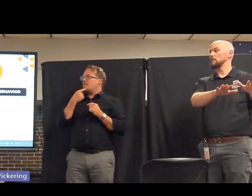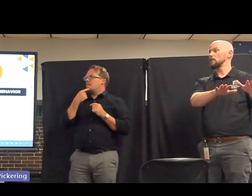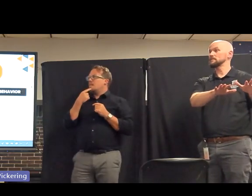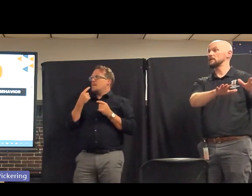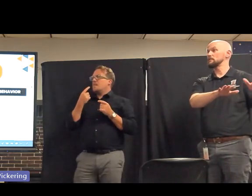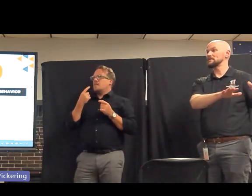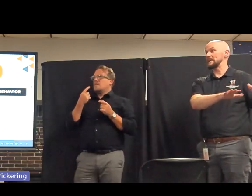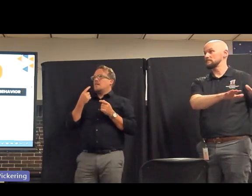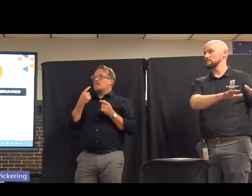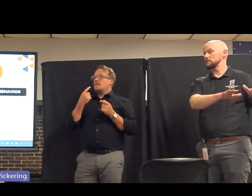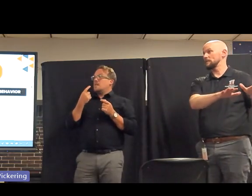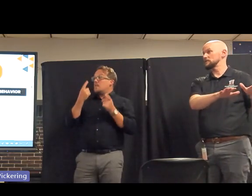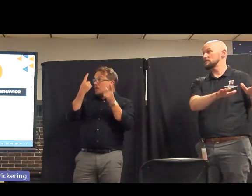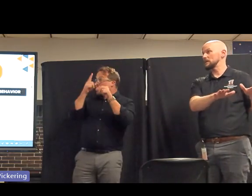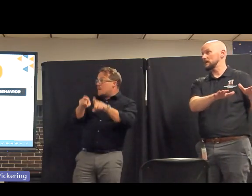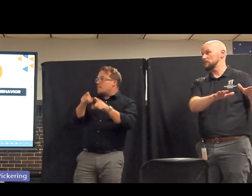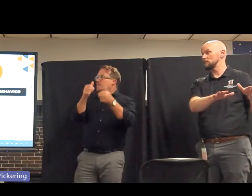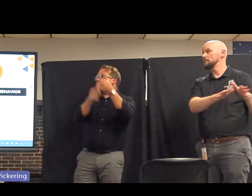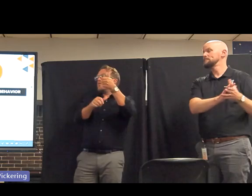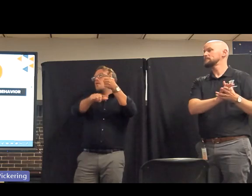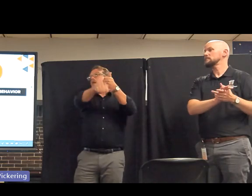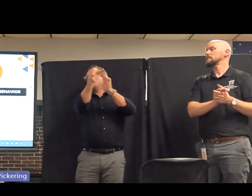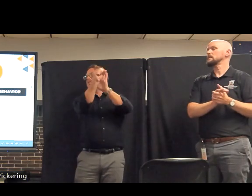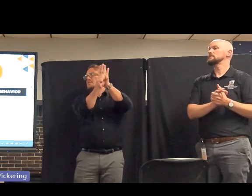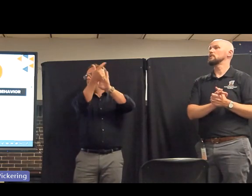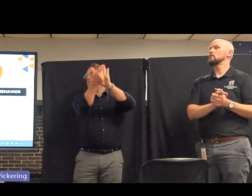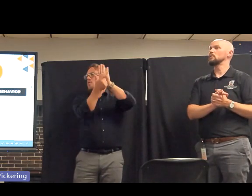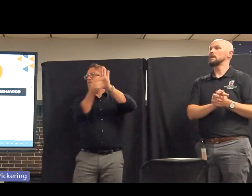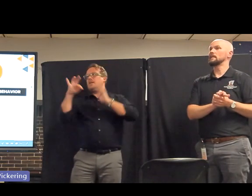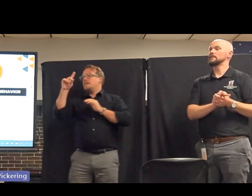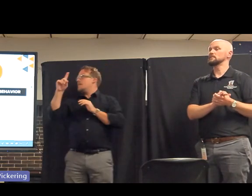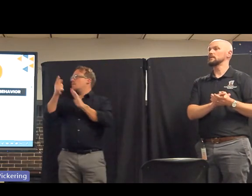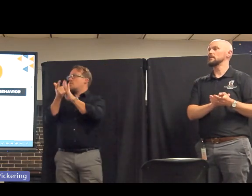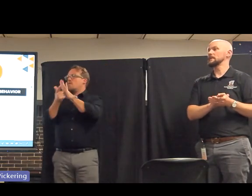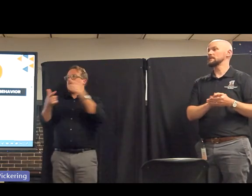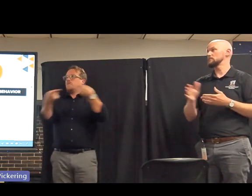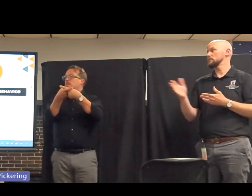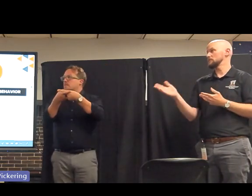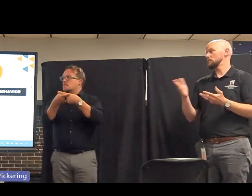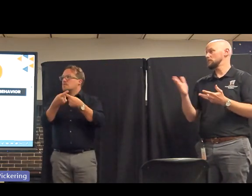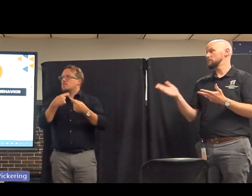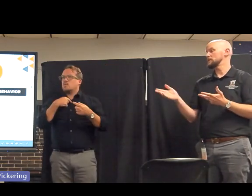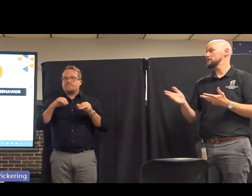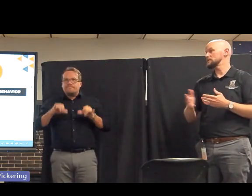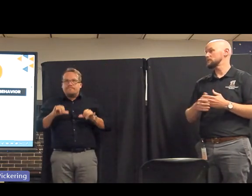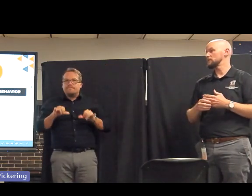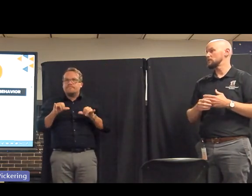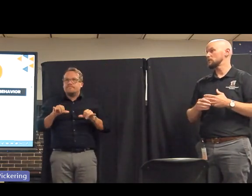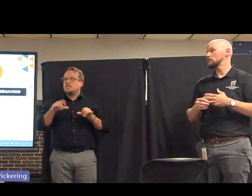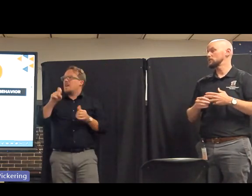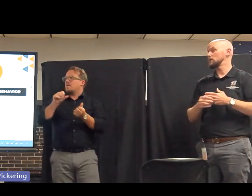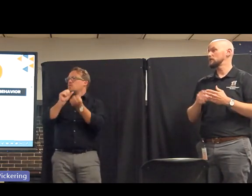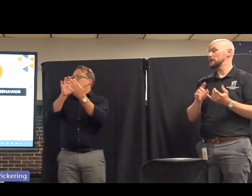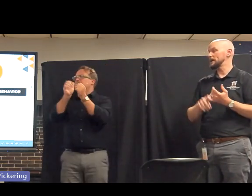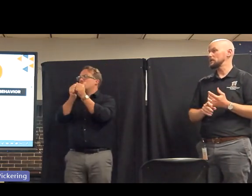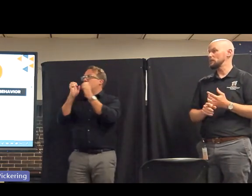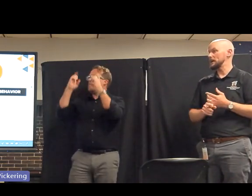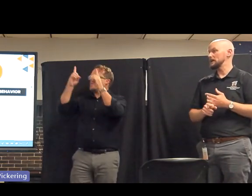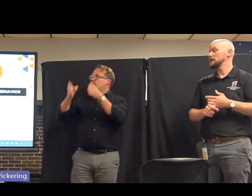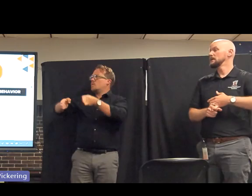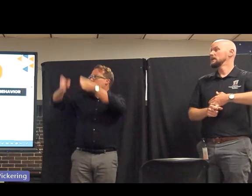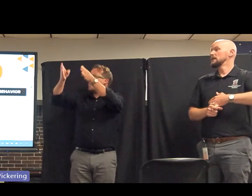governed by the laws of another state, which obviously we can't do. So that's one of the things we're going to be addressing with the vertical, talking